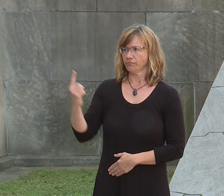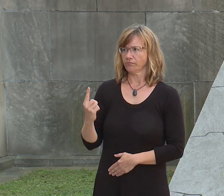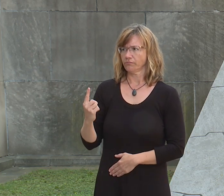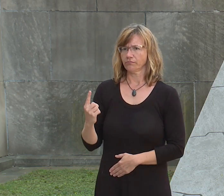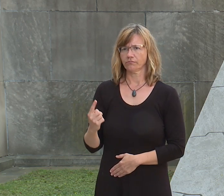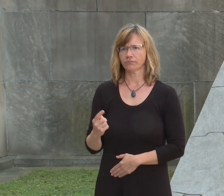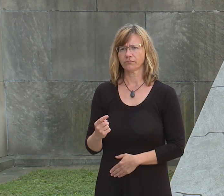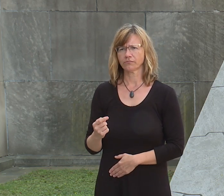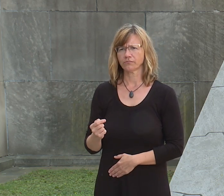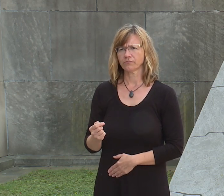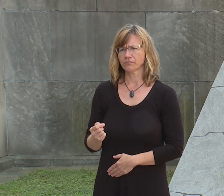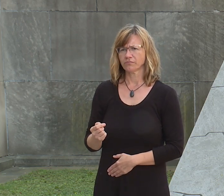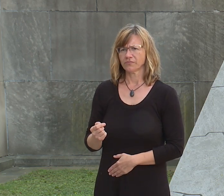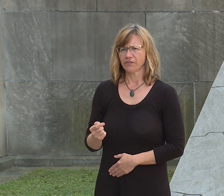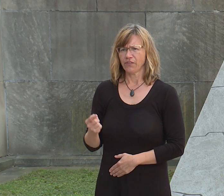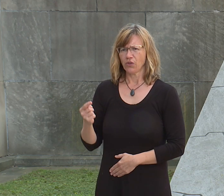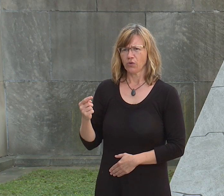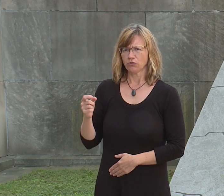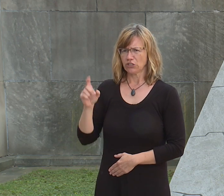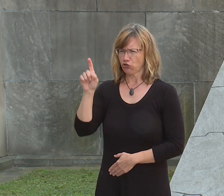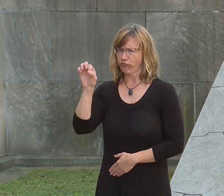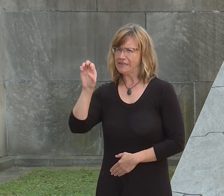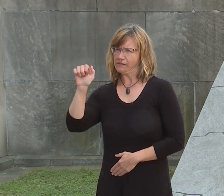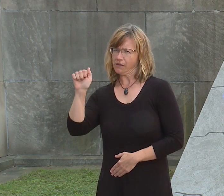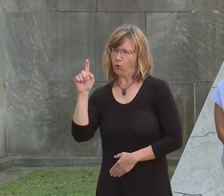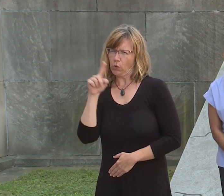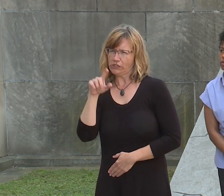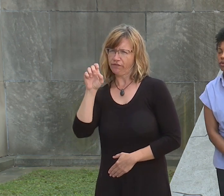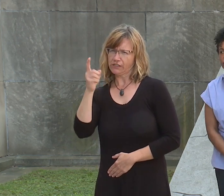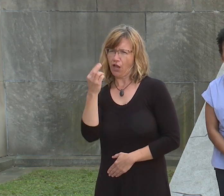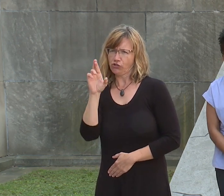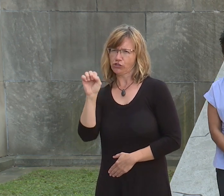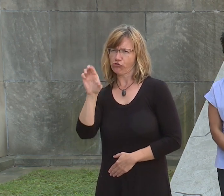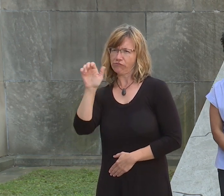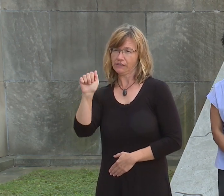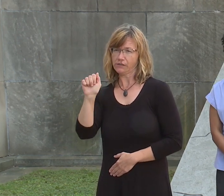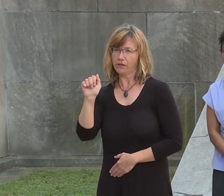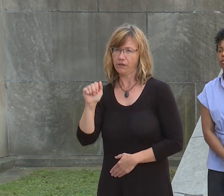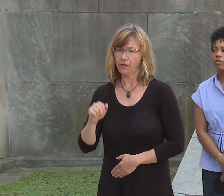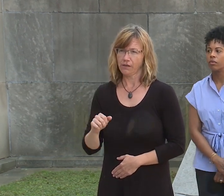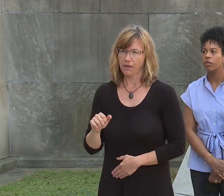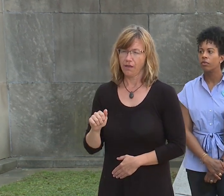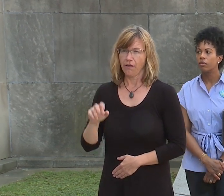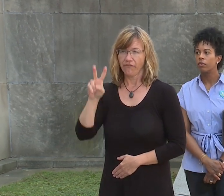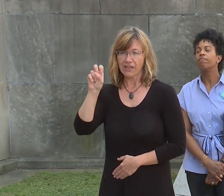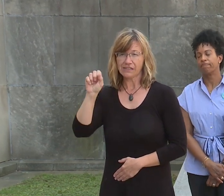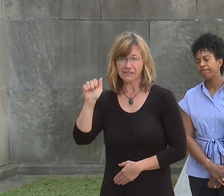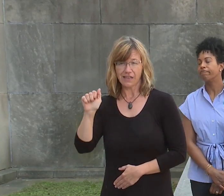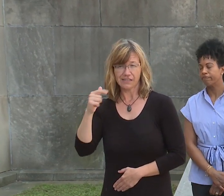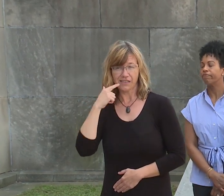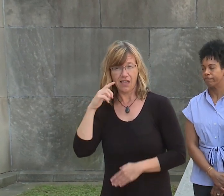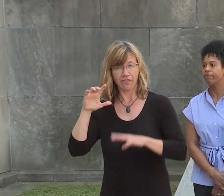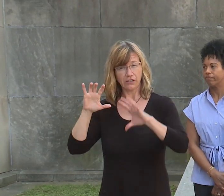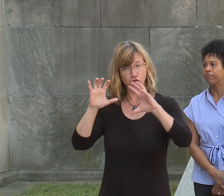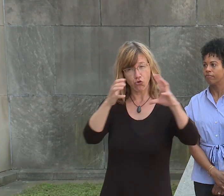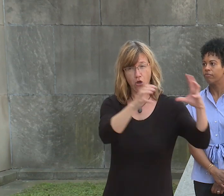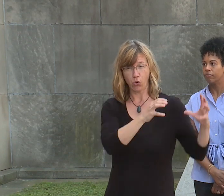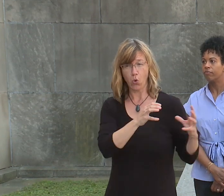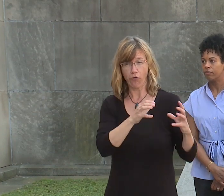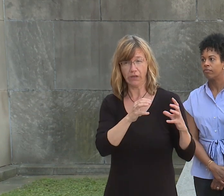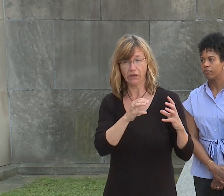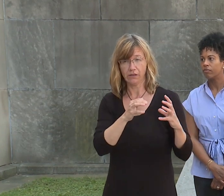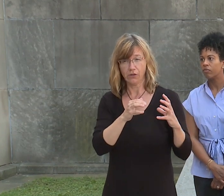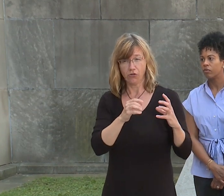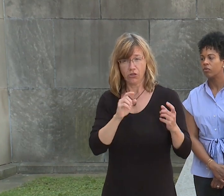This is possibly for you, Dr. DeRaza. Earlier today, VSA said that they are recategorizing the deaths. I